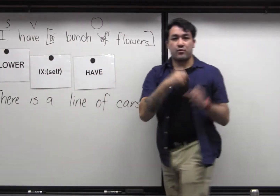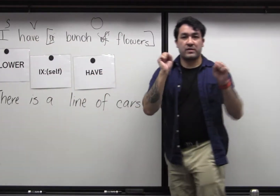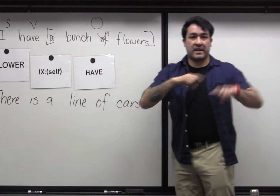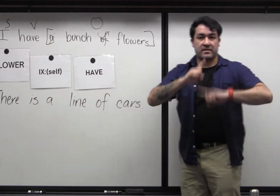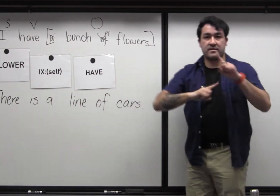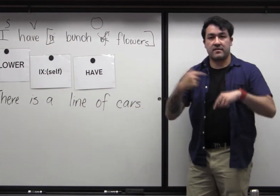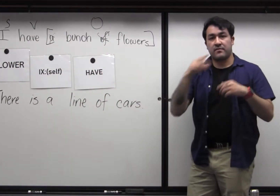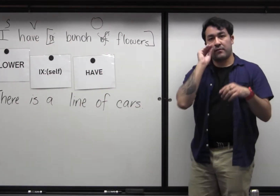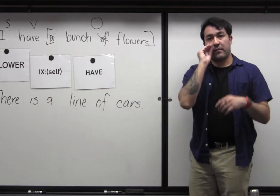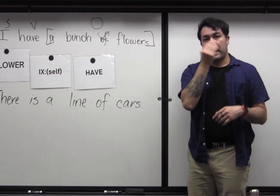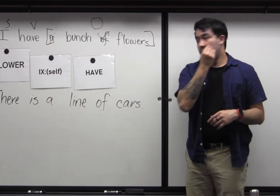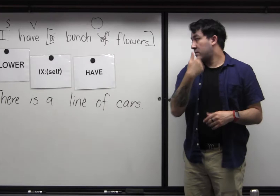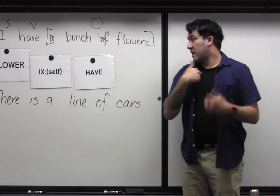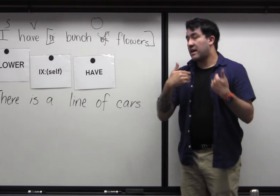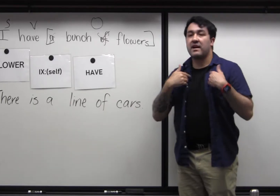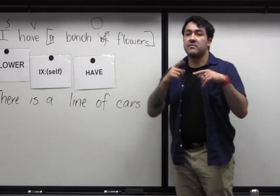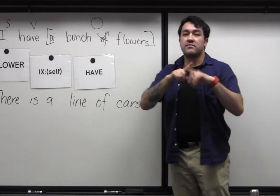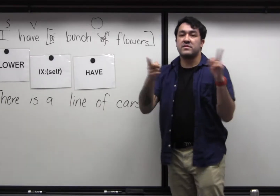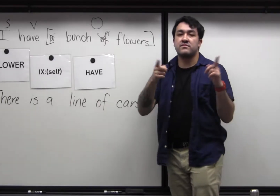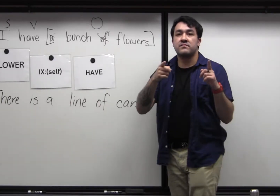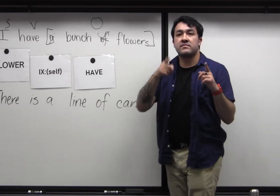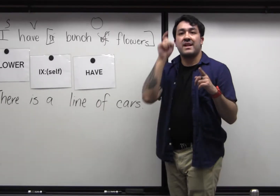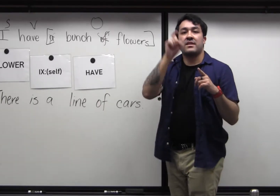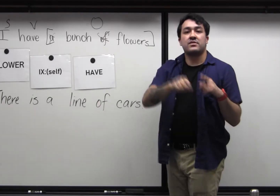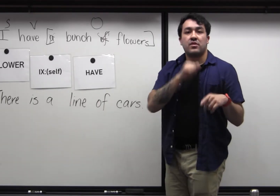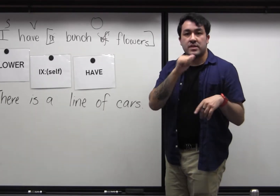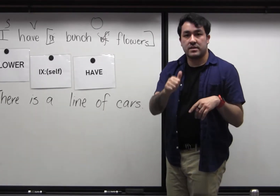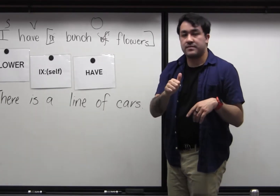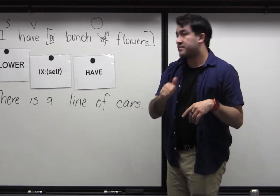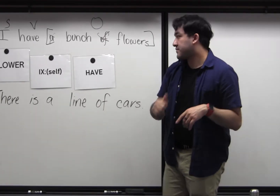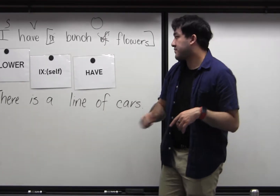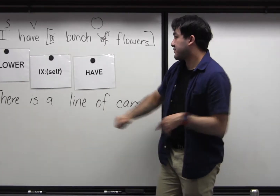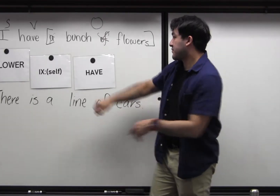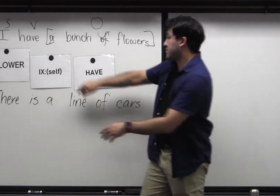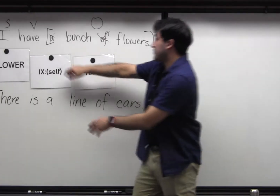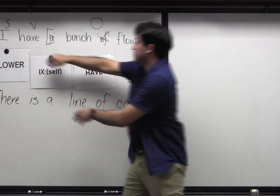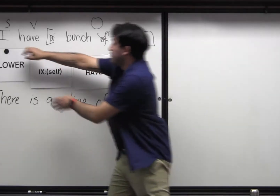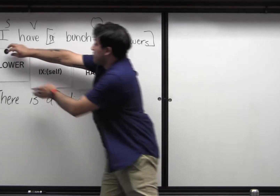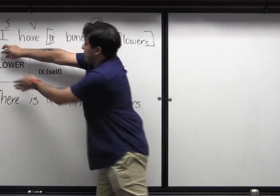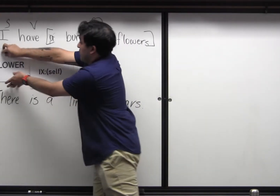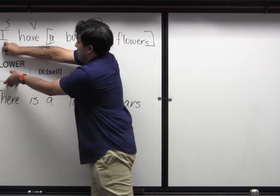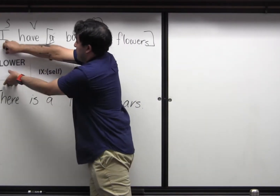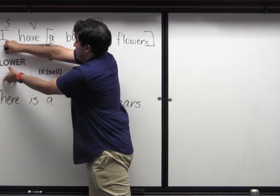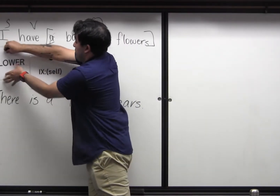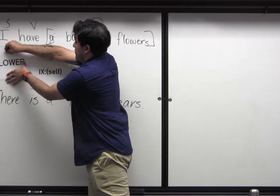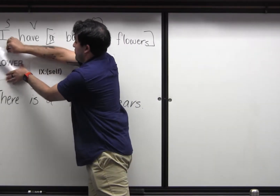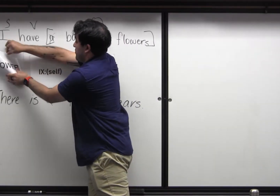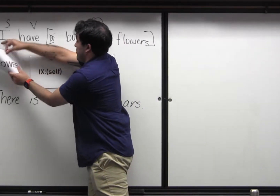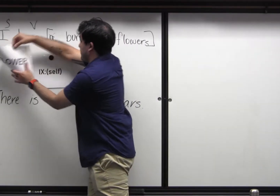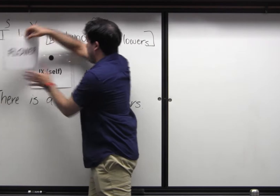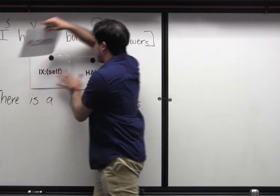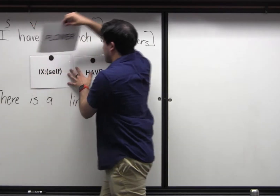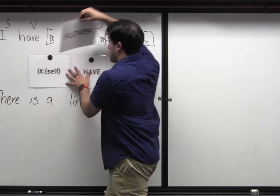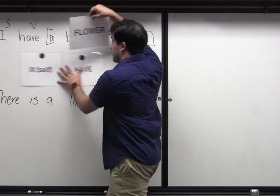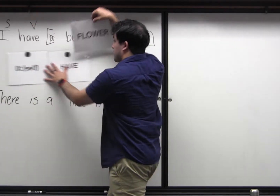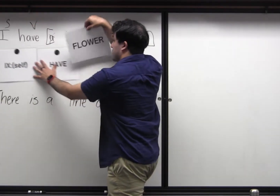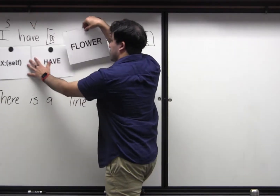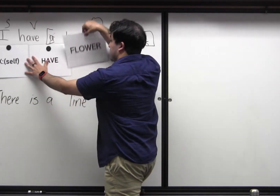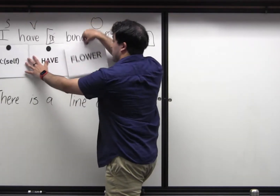could say flowers I have. That's fine. But we don't need to, right? There's many different ways to sign a sentence.